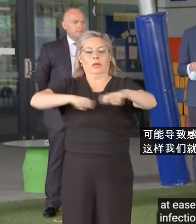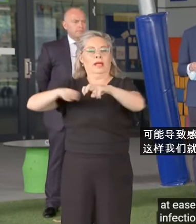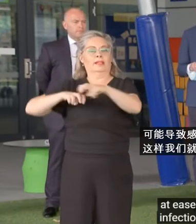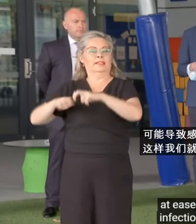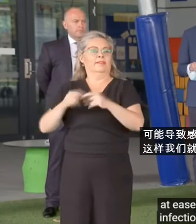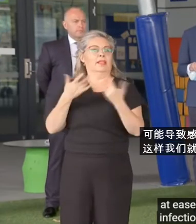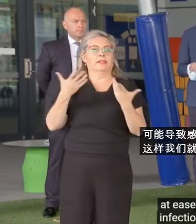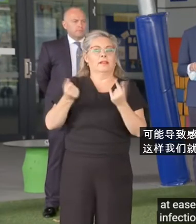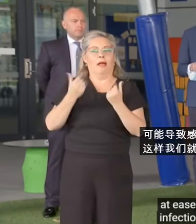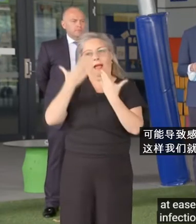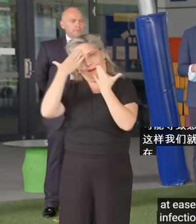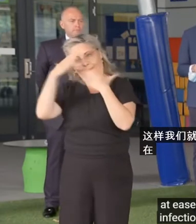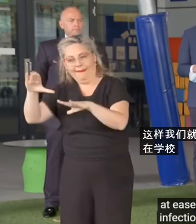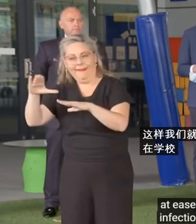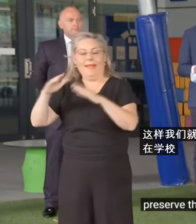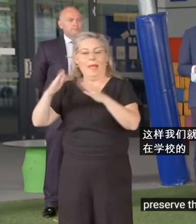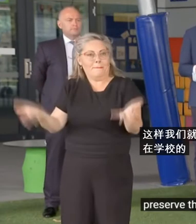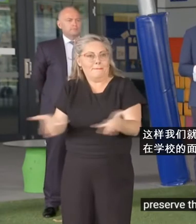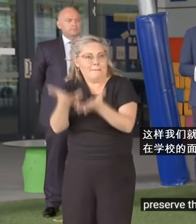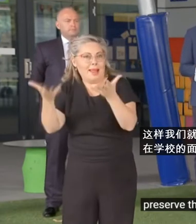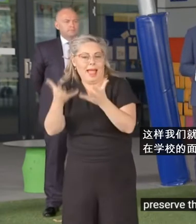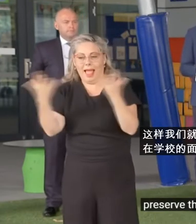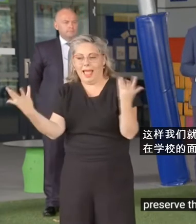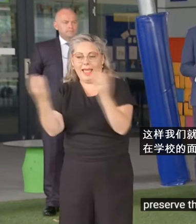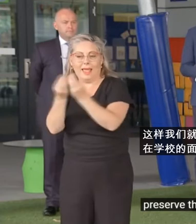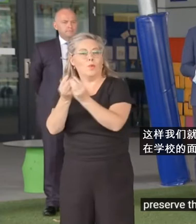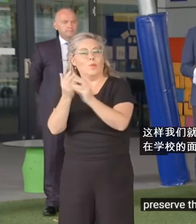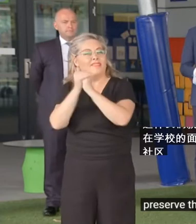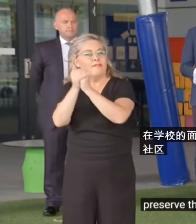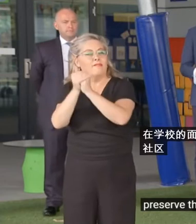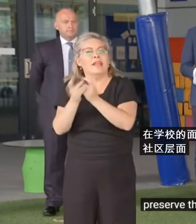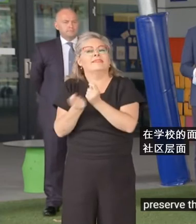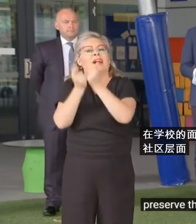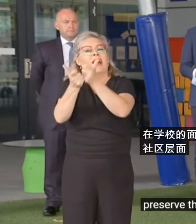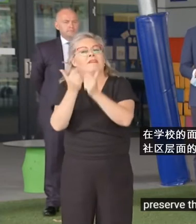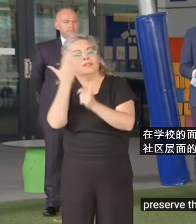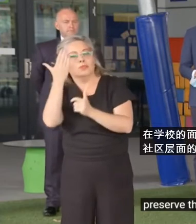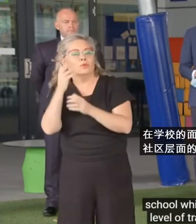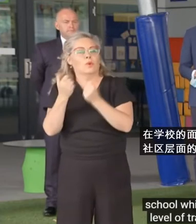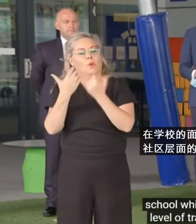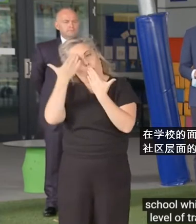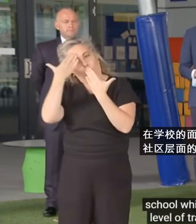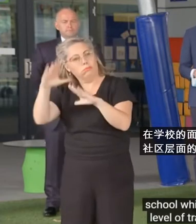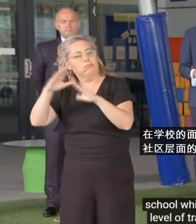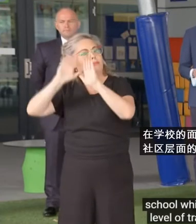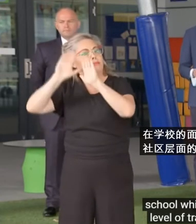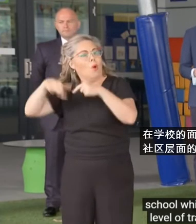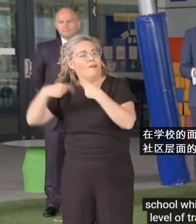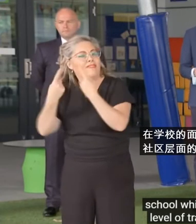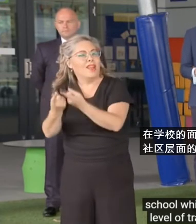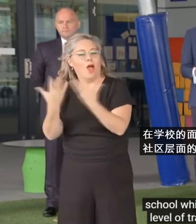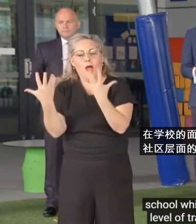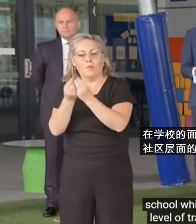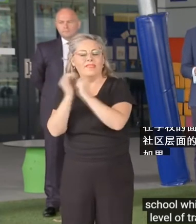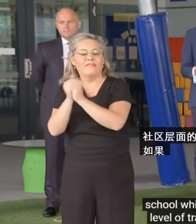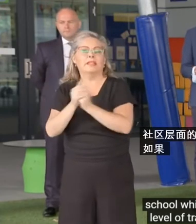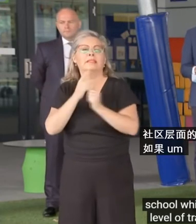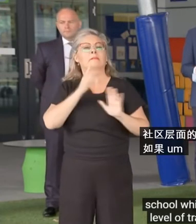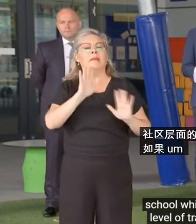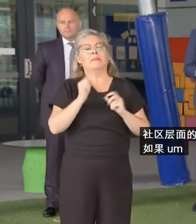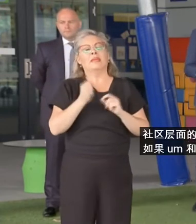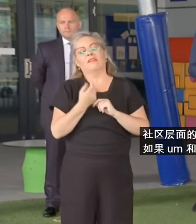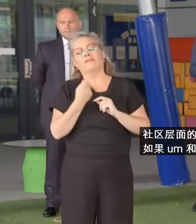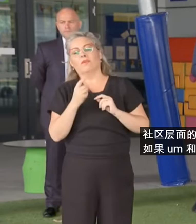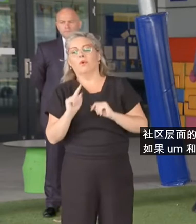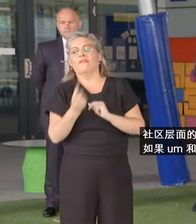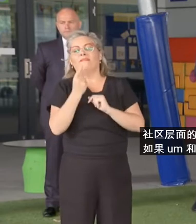can preserve that face-to-face time at school whilst that community level of transmission is high.